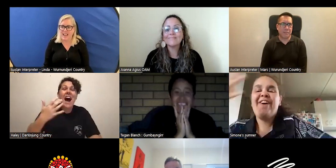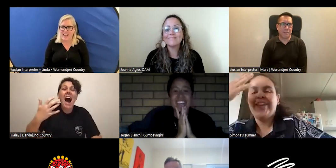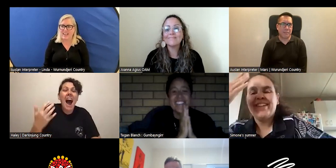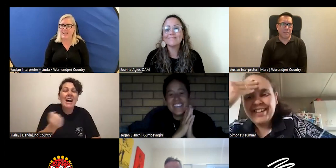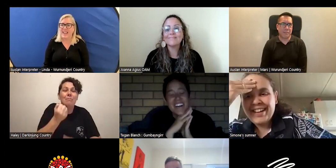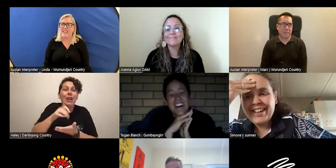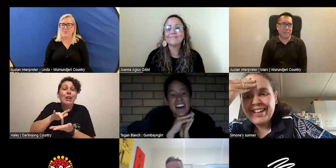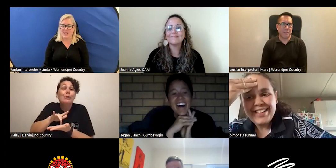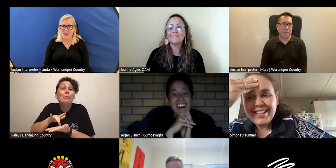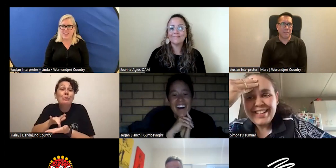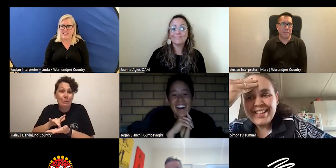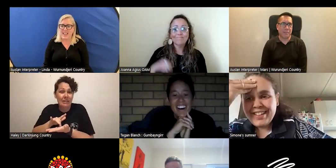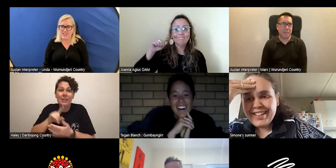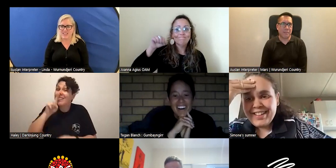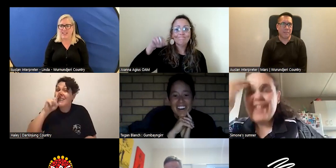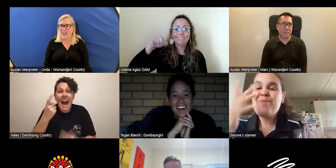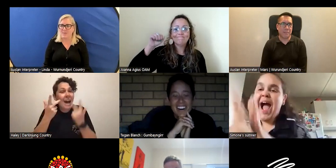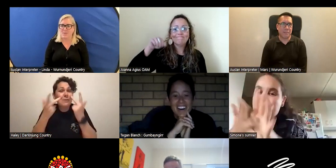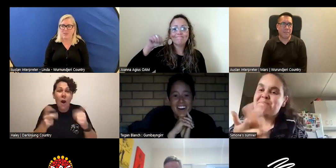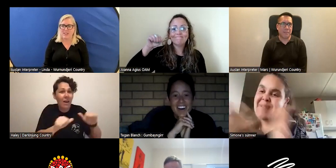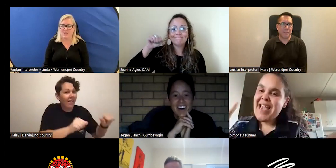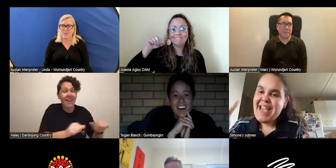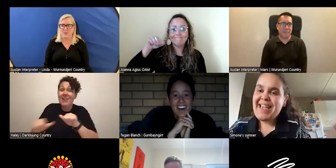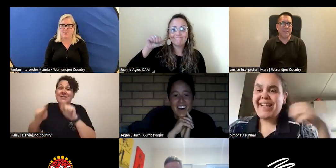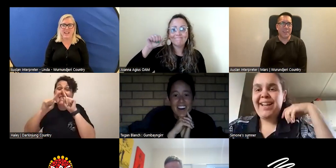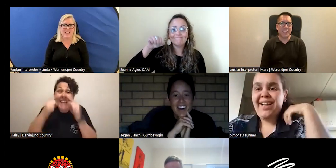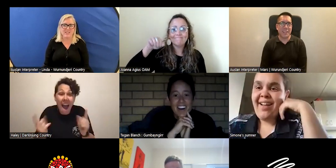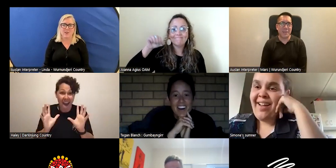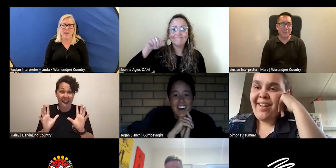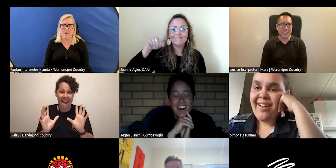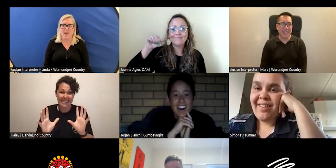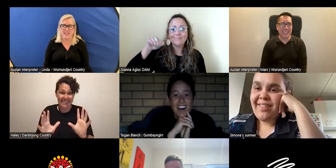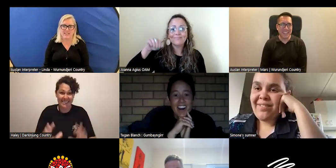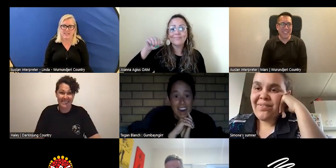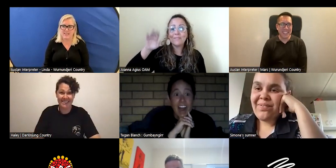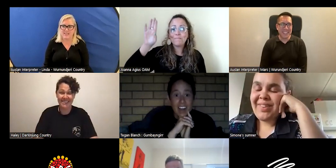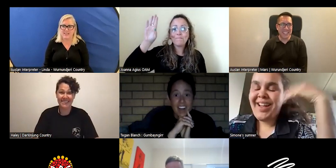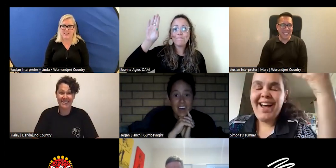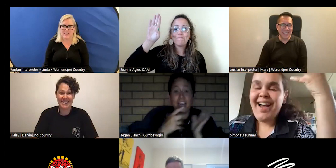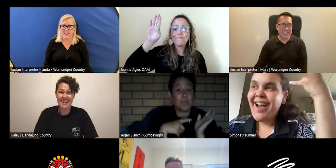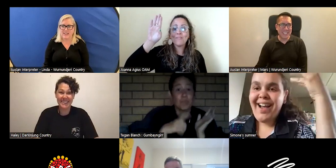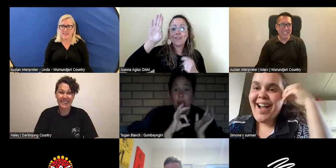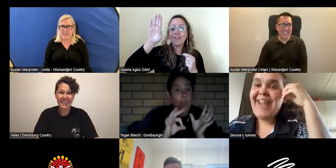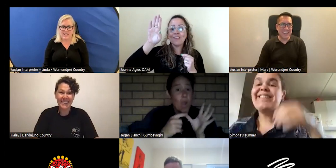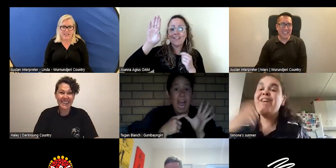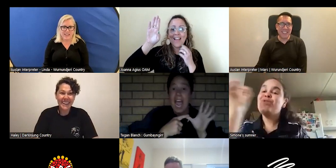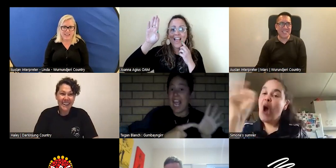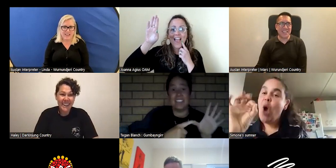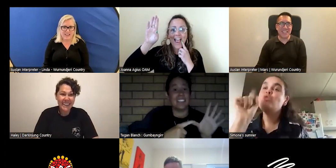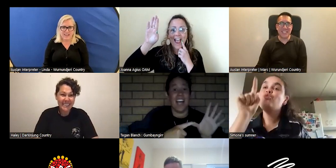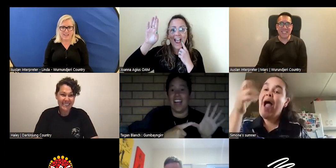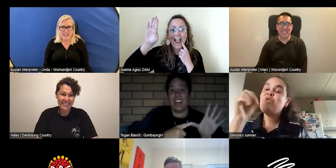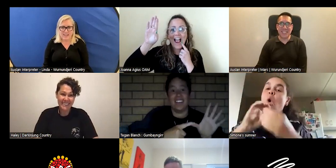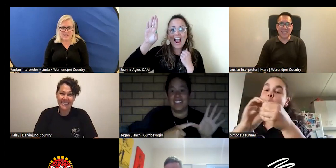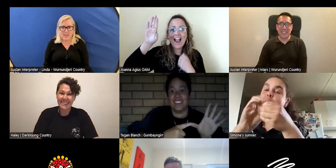really hard. With translation, you have to be really neutral. We can't Yep. show our biases. Yep, that's